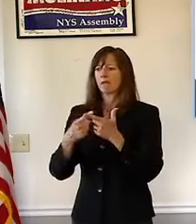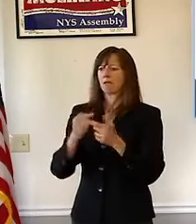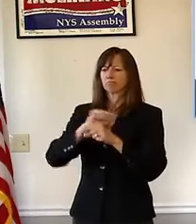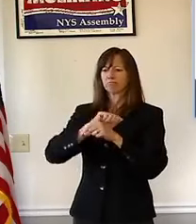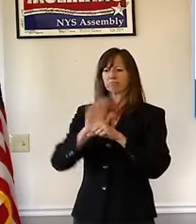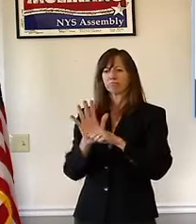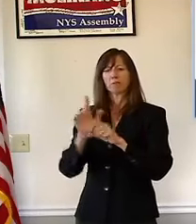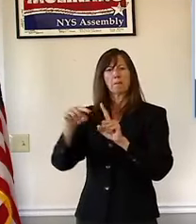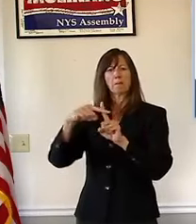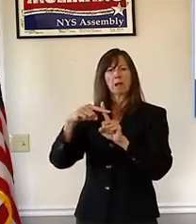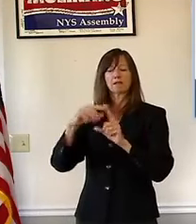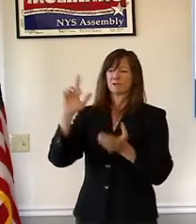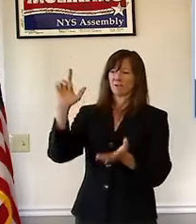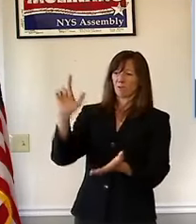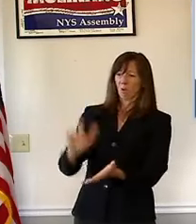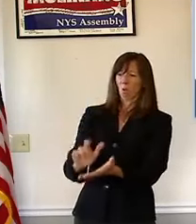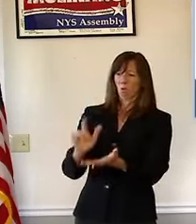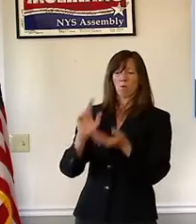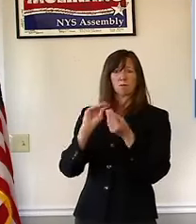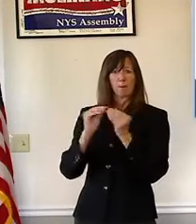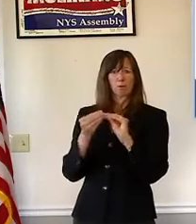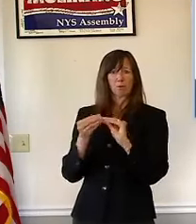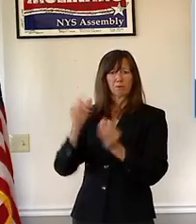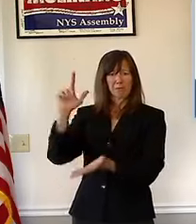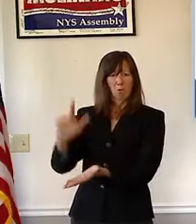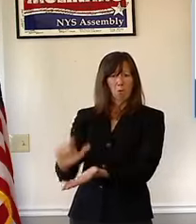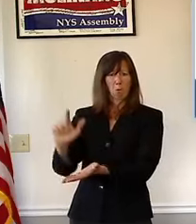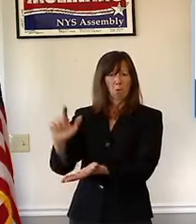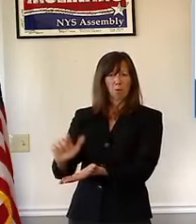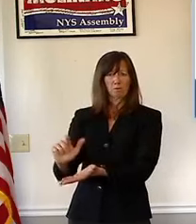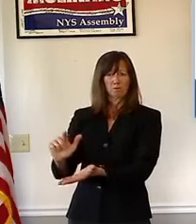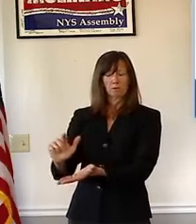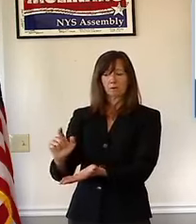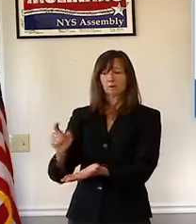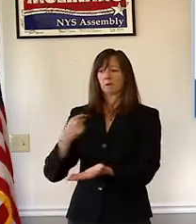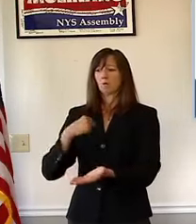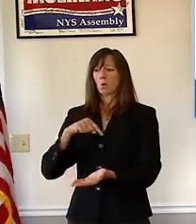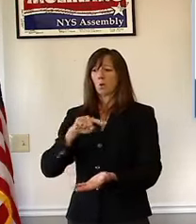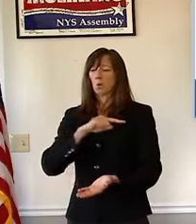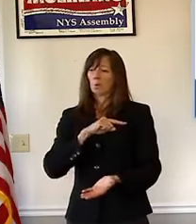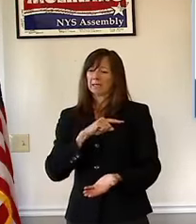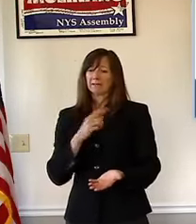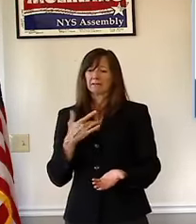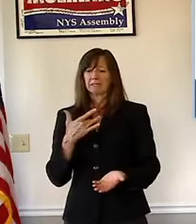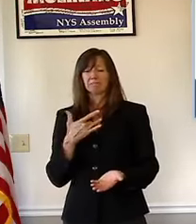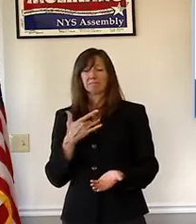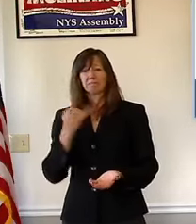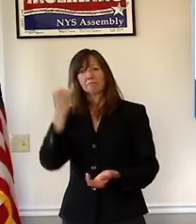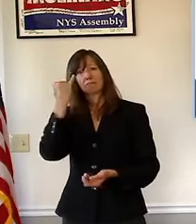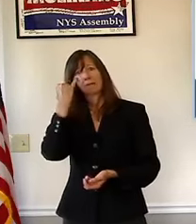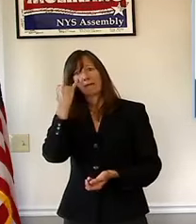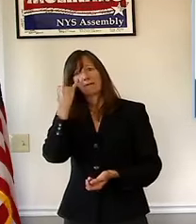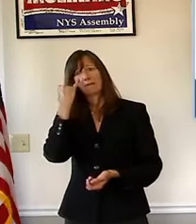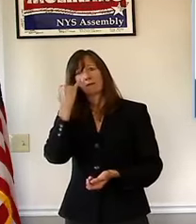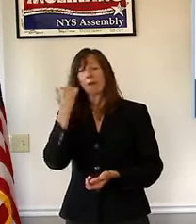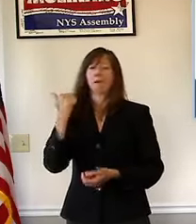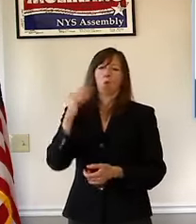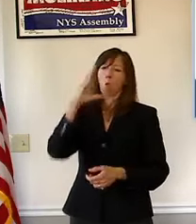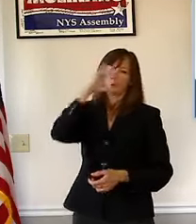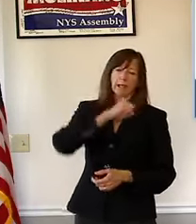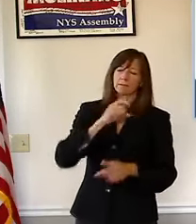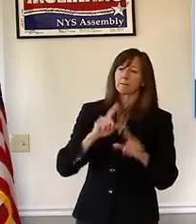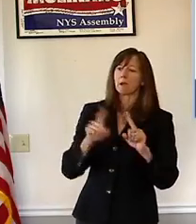again, I won't venture to guess, but again, if we had to assume some of the steps and the mitigation